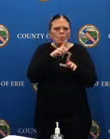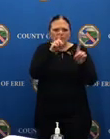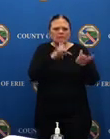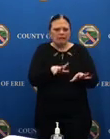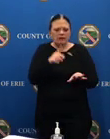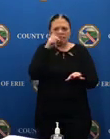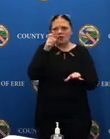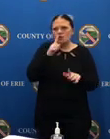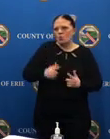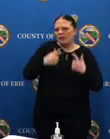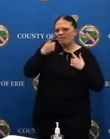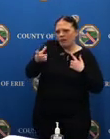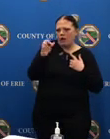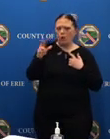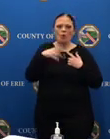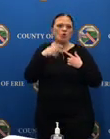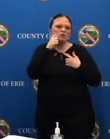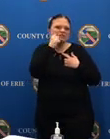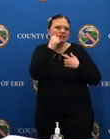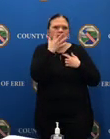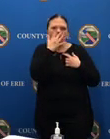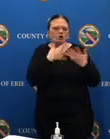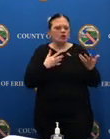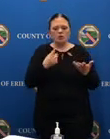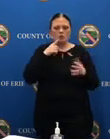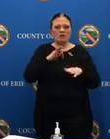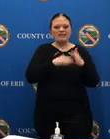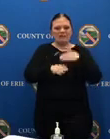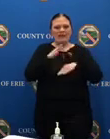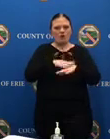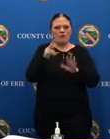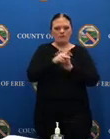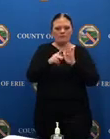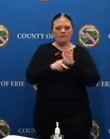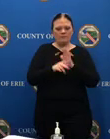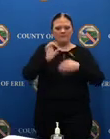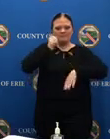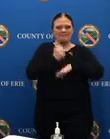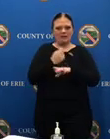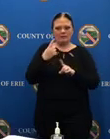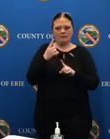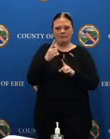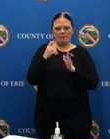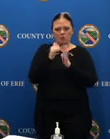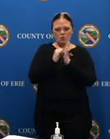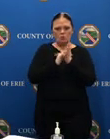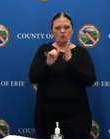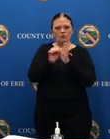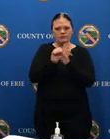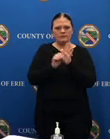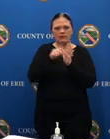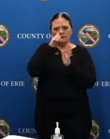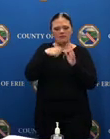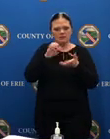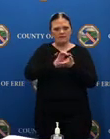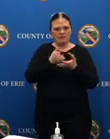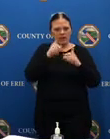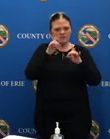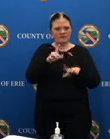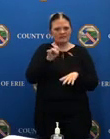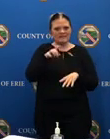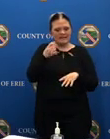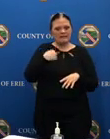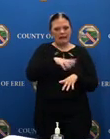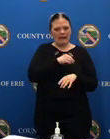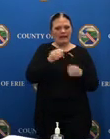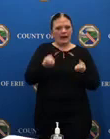race. We are doing testing based on the protocols as established by New York State because of the number of test kits we have and the samples that we